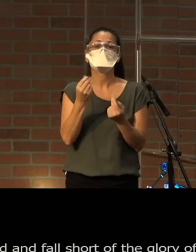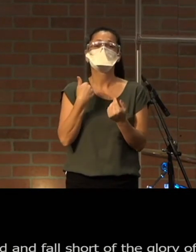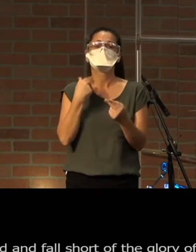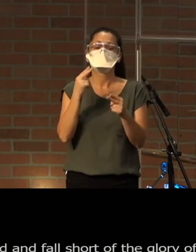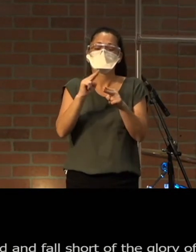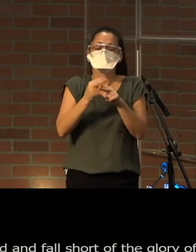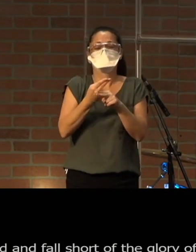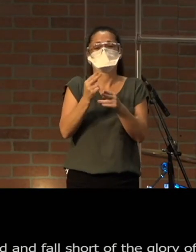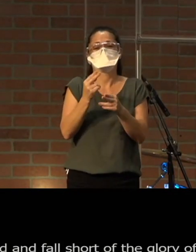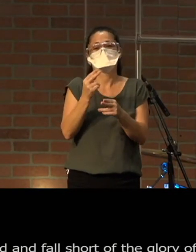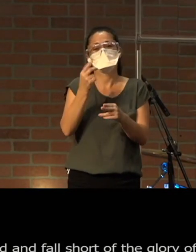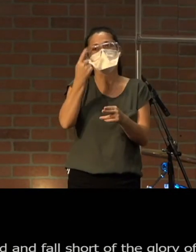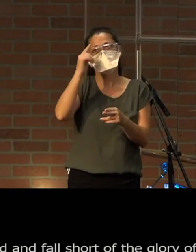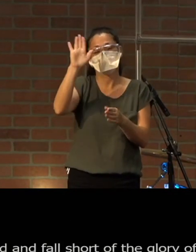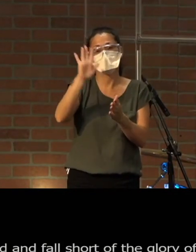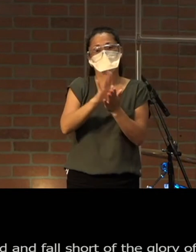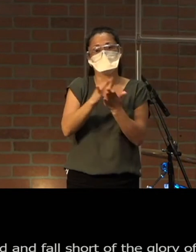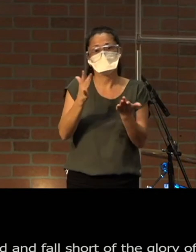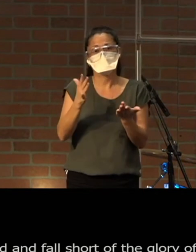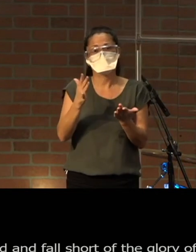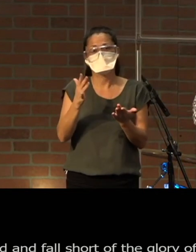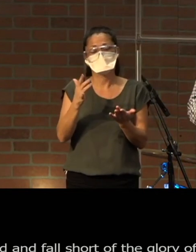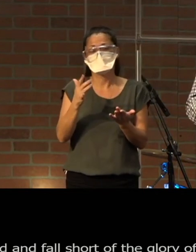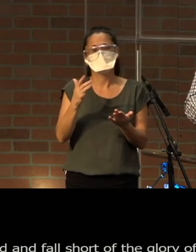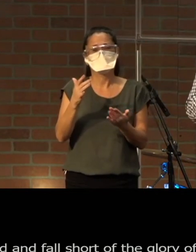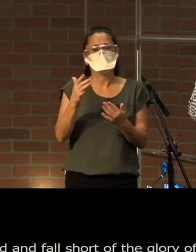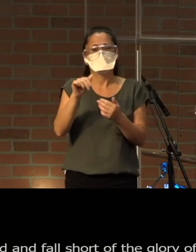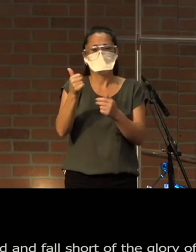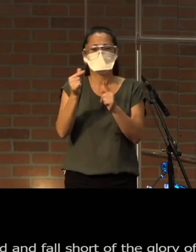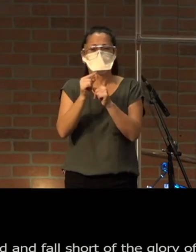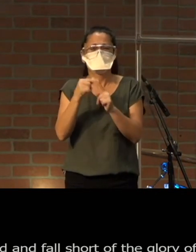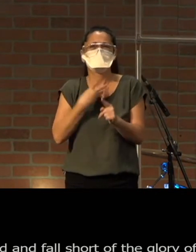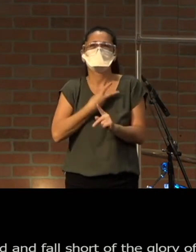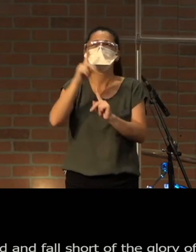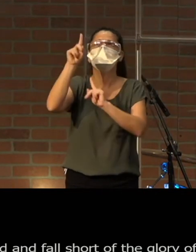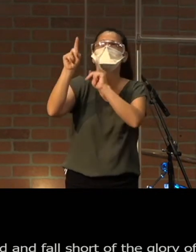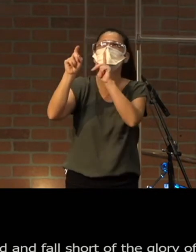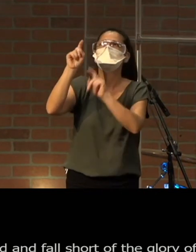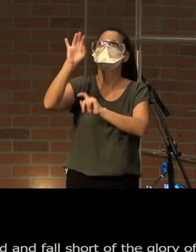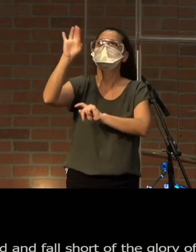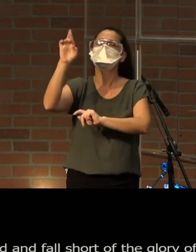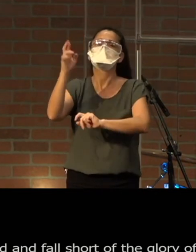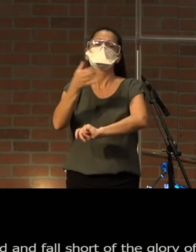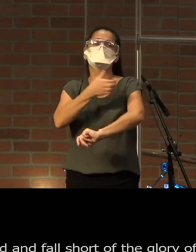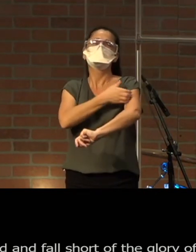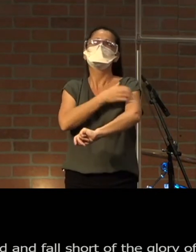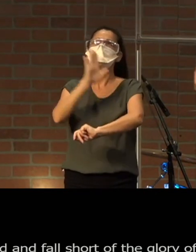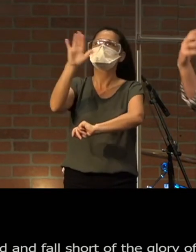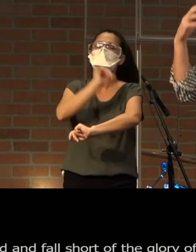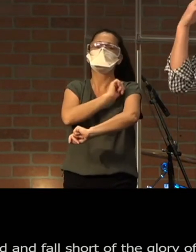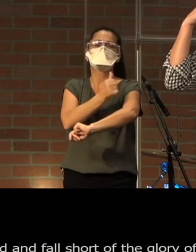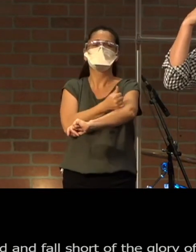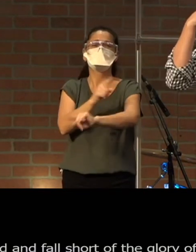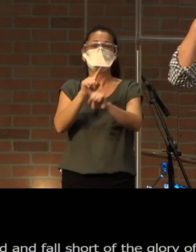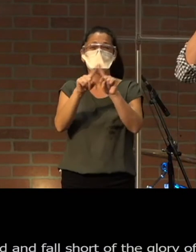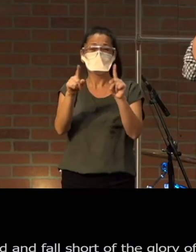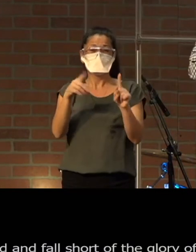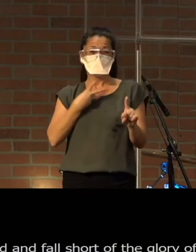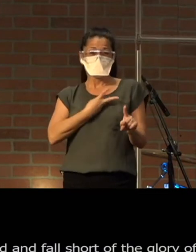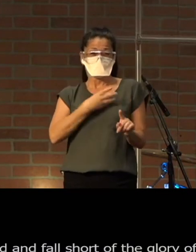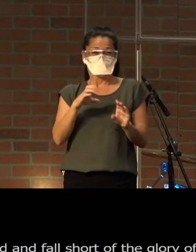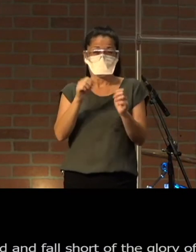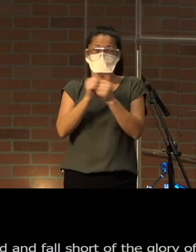glory of God." In other words, we question God's rule and his authority, and worse yet, we do it with the brain that he gave